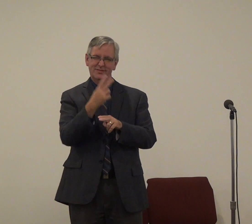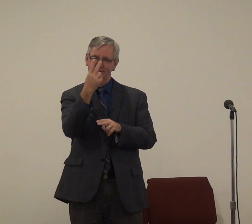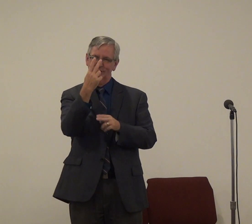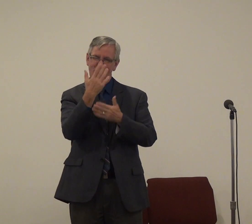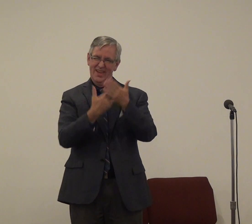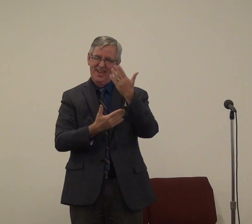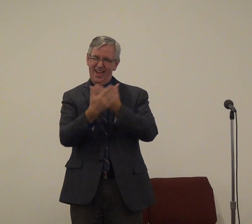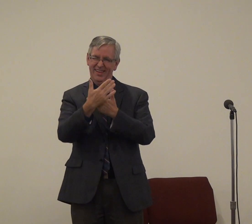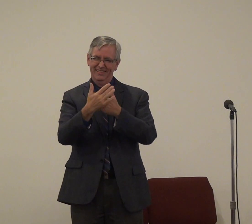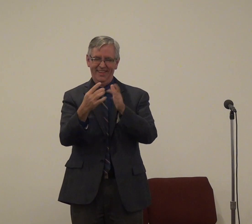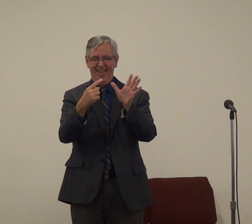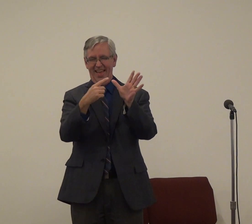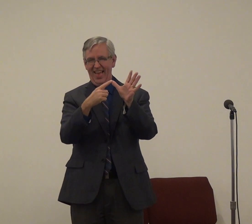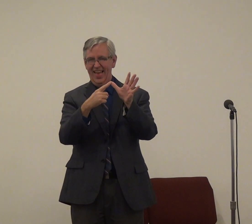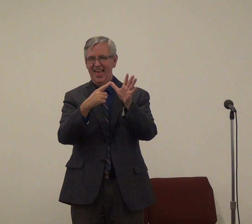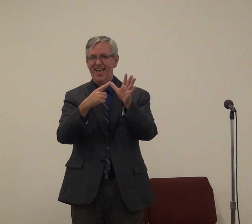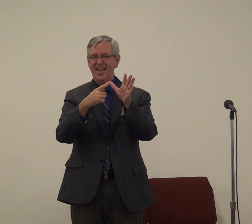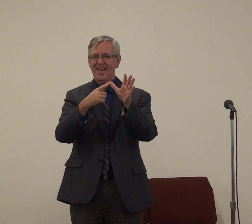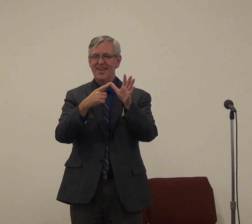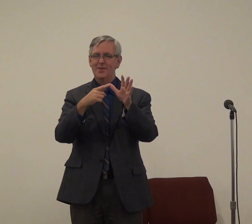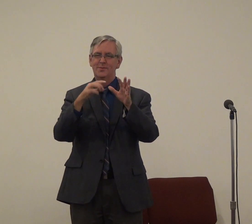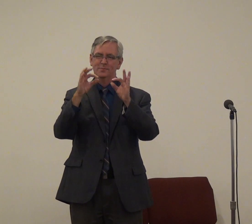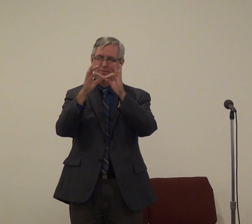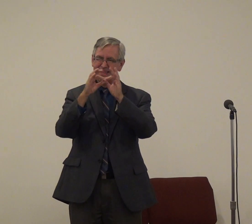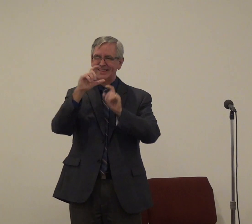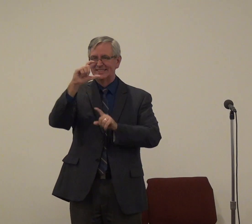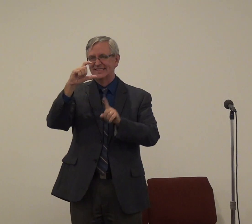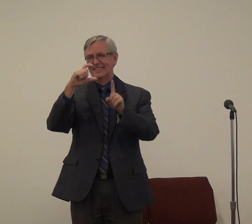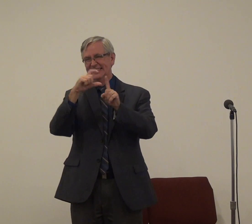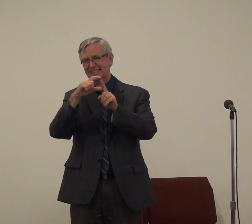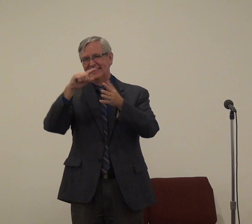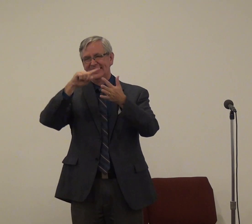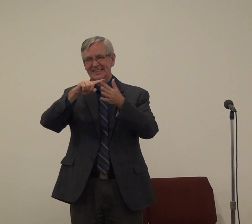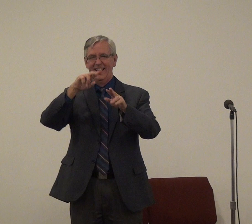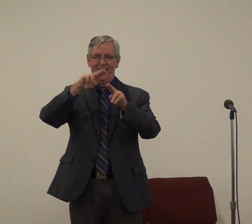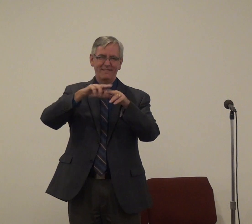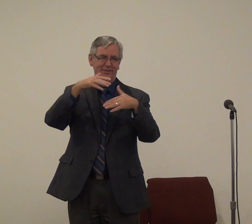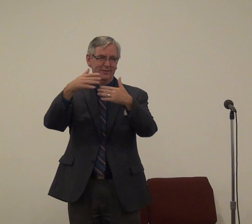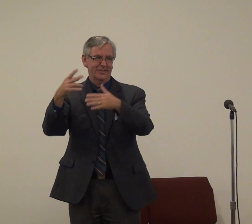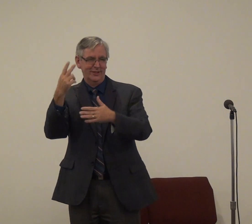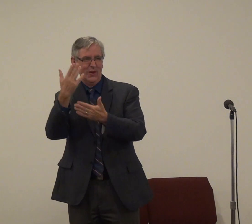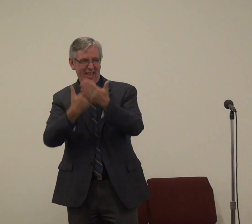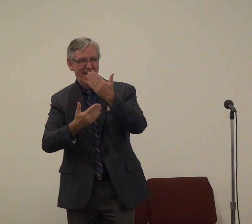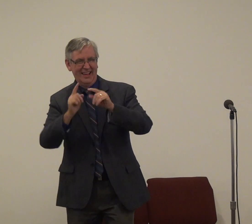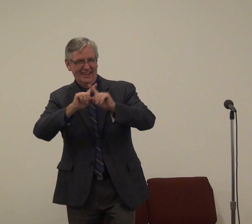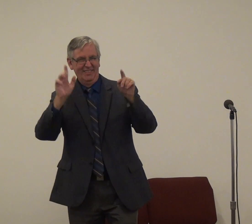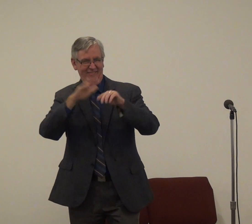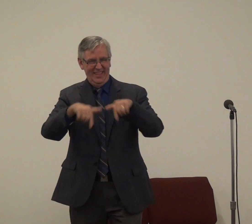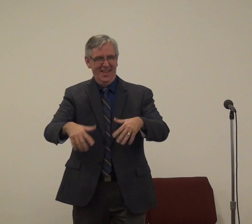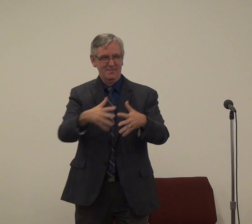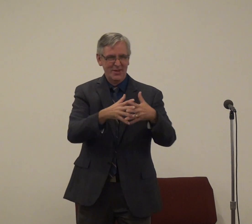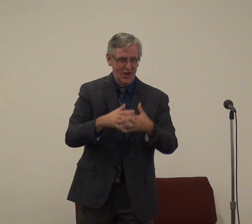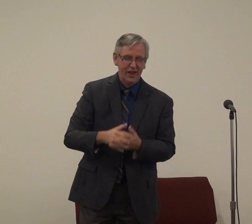all. In Australia, they use a two-handed alphabet, A, B, C, D. They use two hands to make